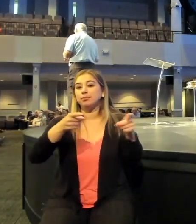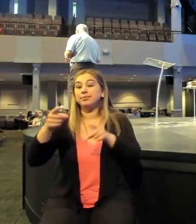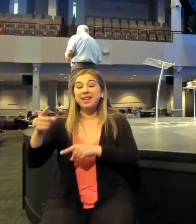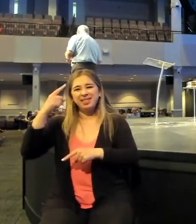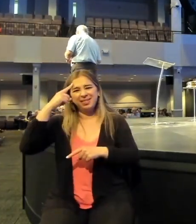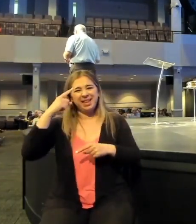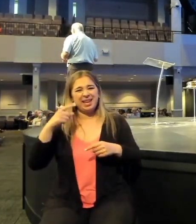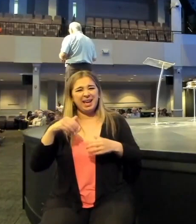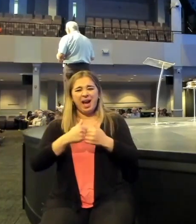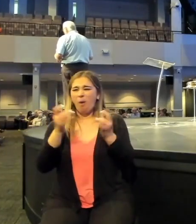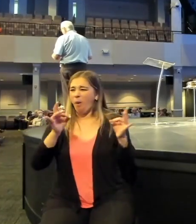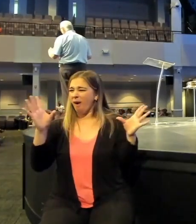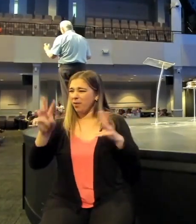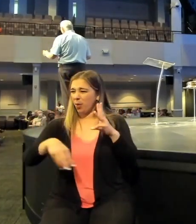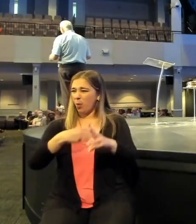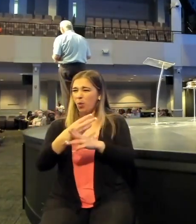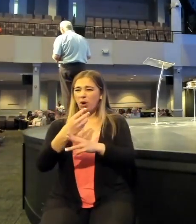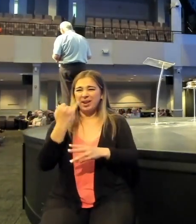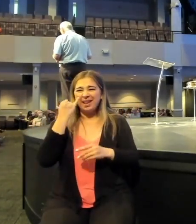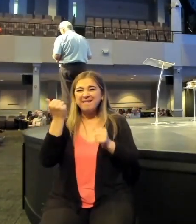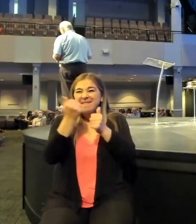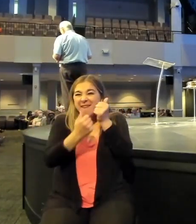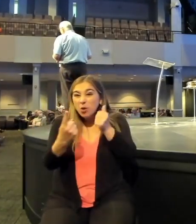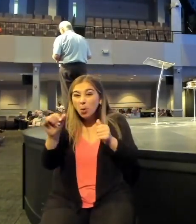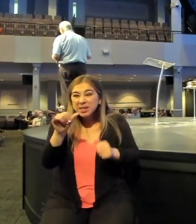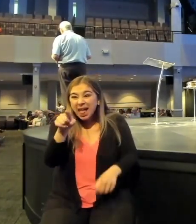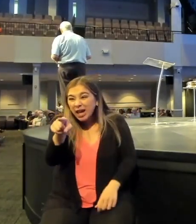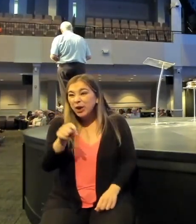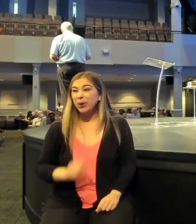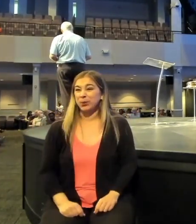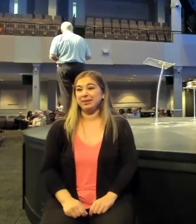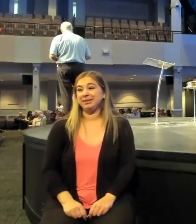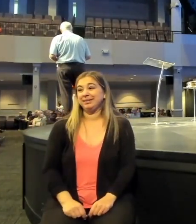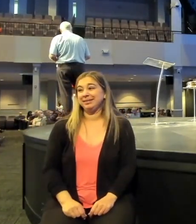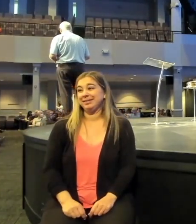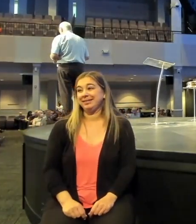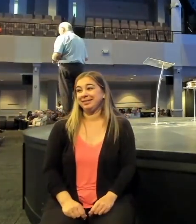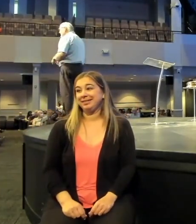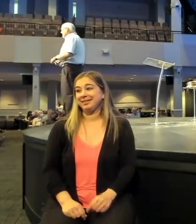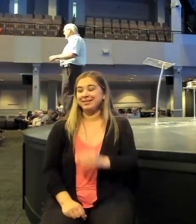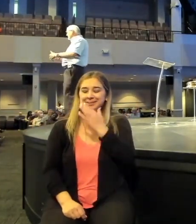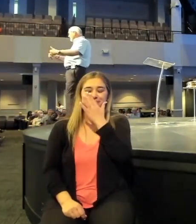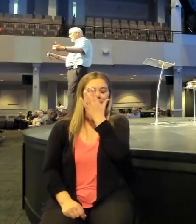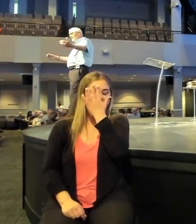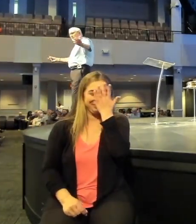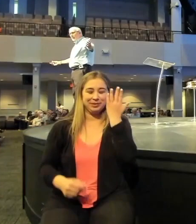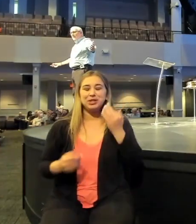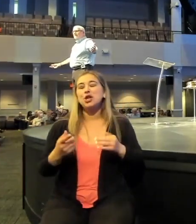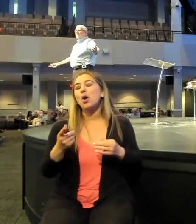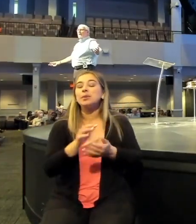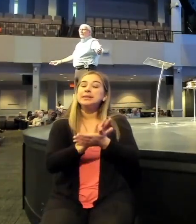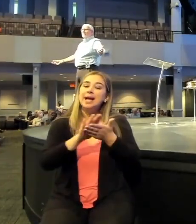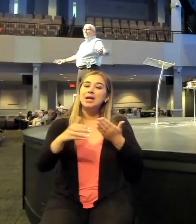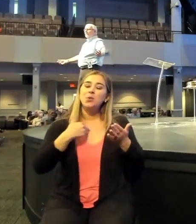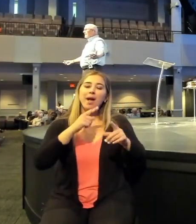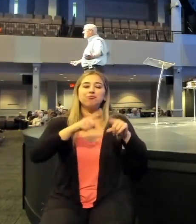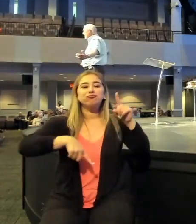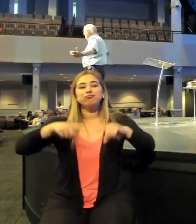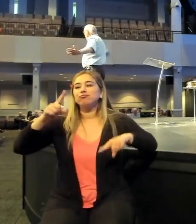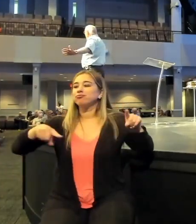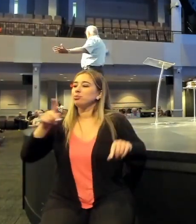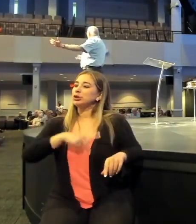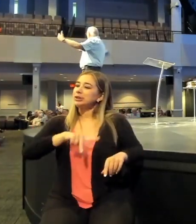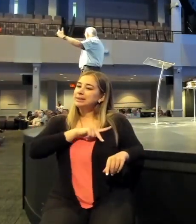Think about how bad the world would be if everybody was like you. Okay? but it's the dimension of personality that